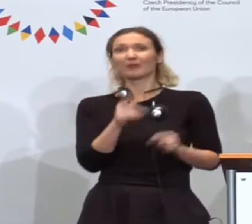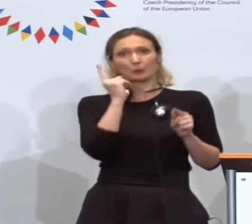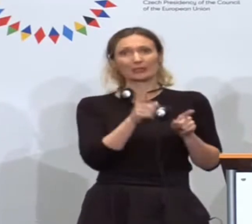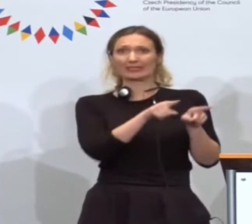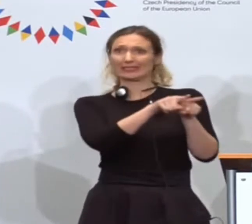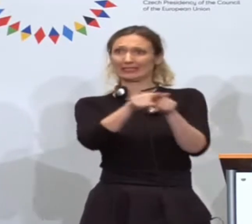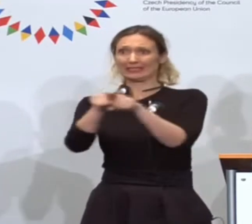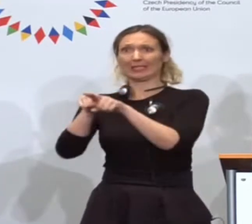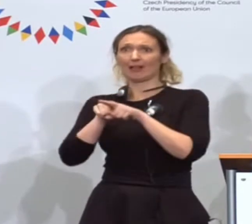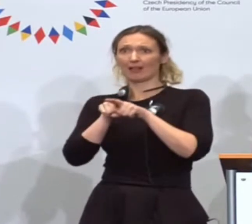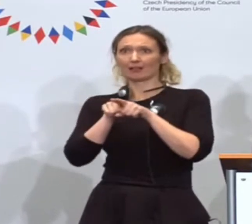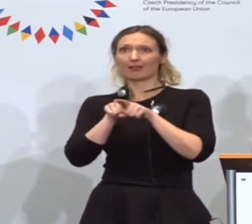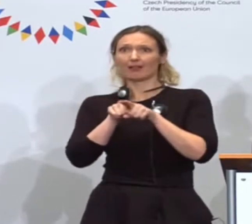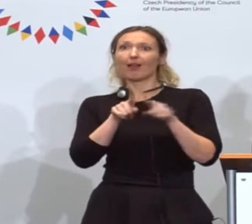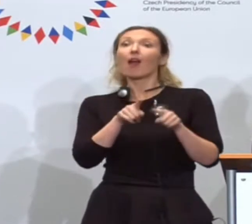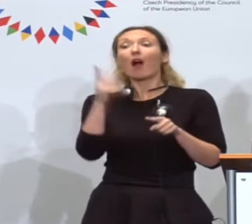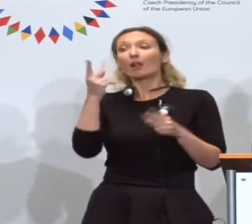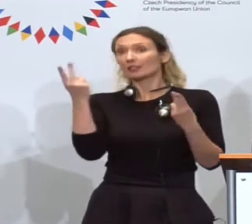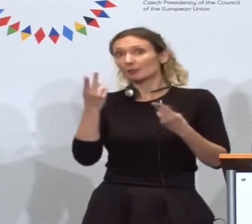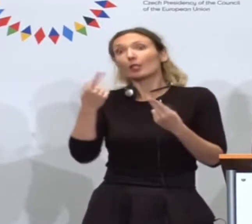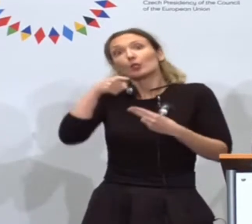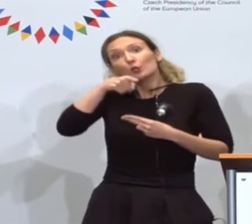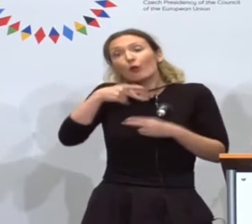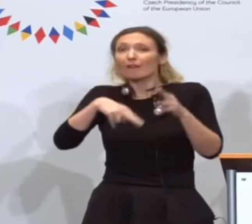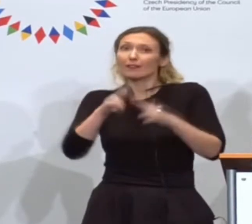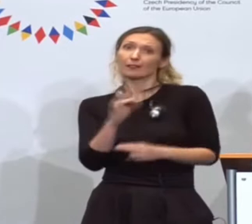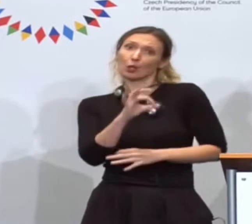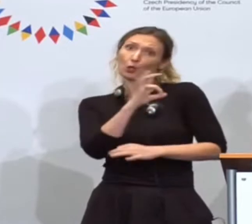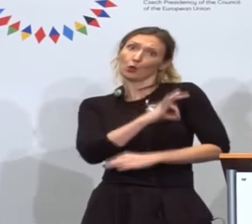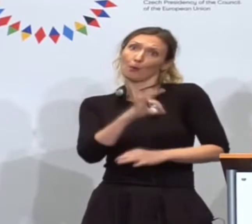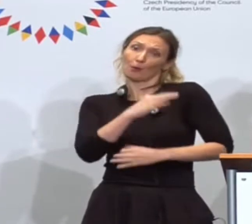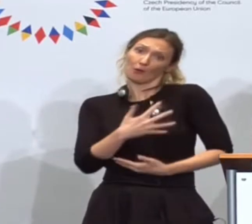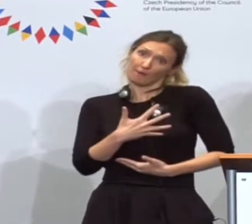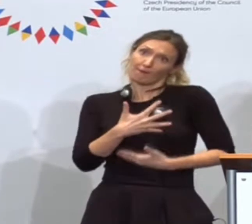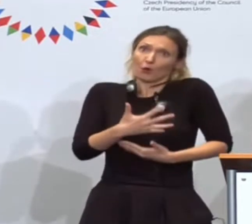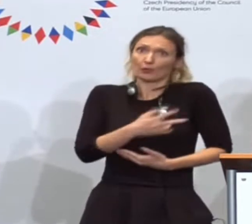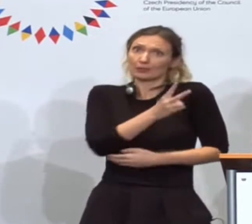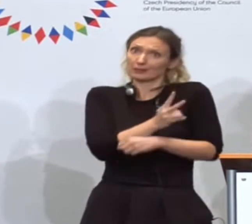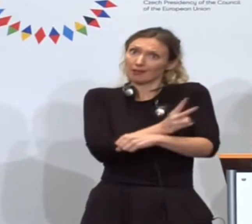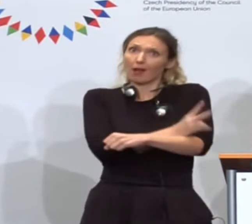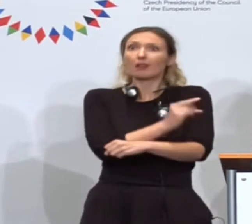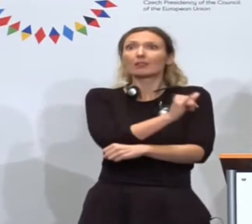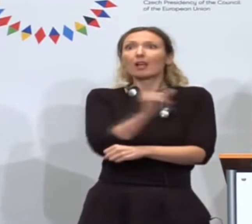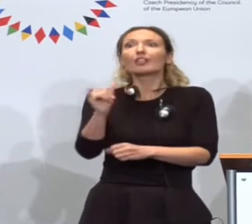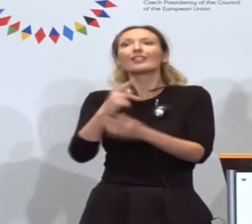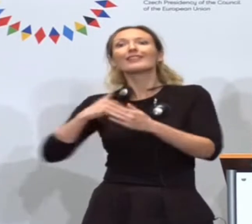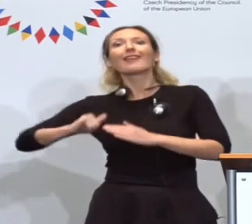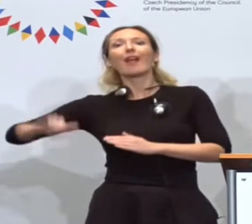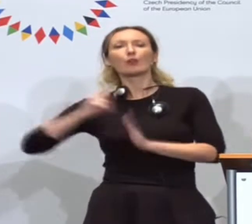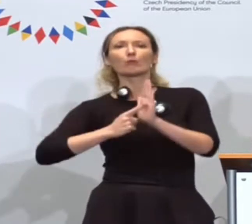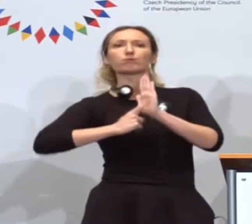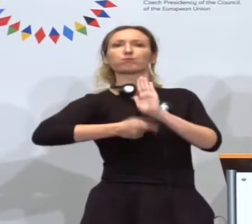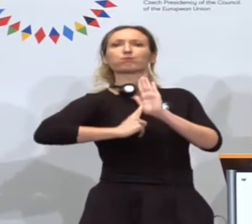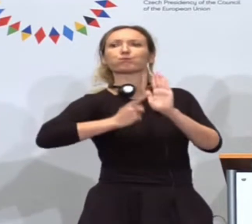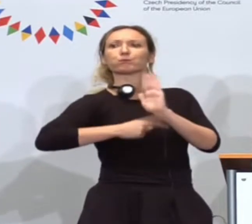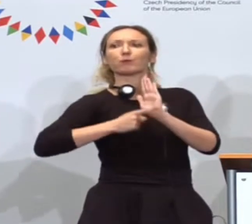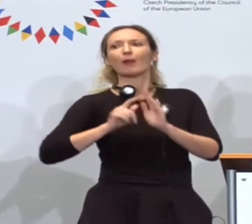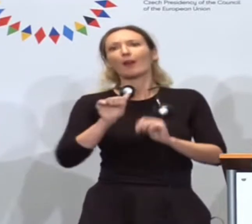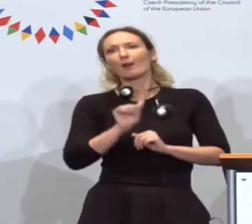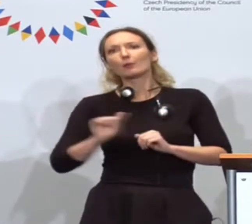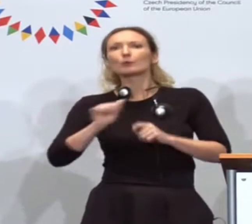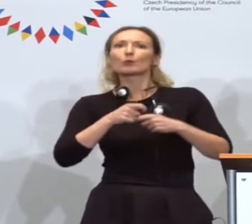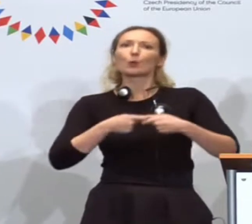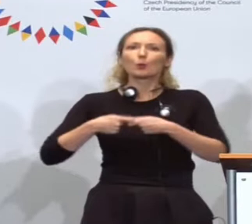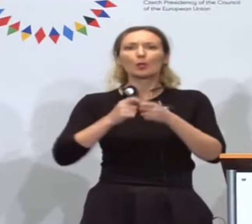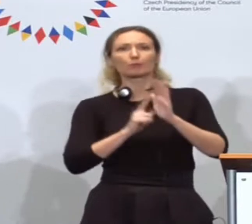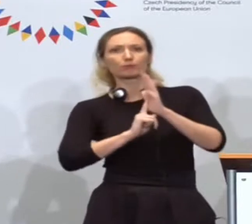But it is done on a voluntary basis. There's nothing to do with a decision from the European Union, nor